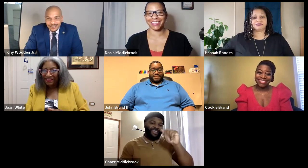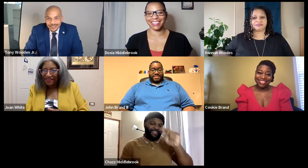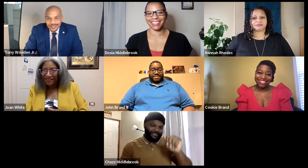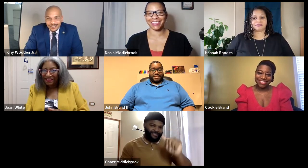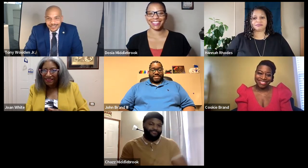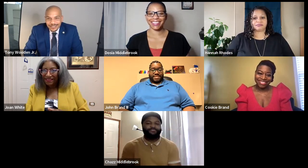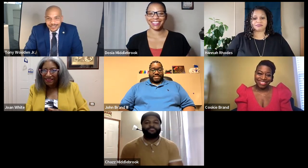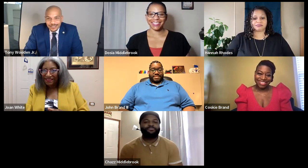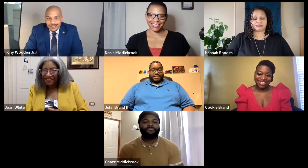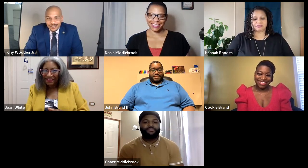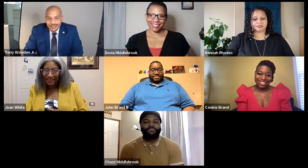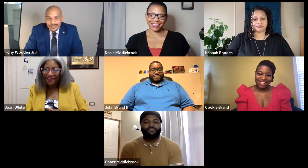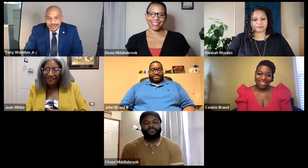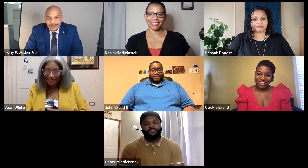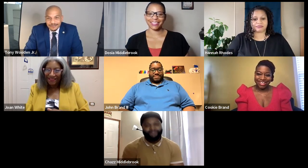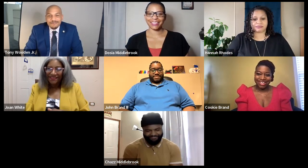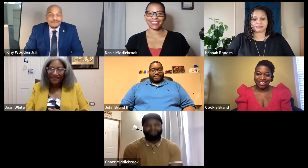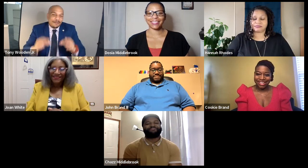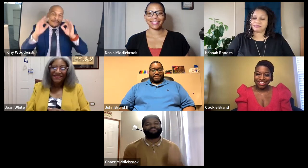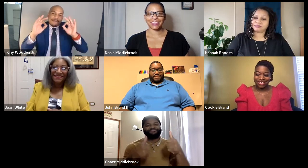I'm here and I'm currently in Indiana.